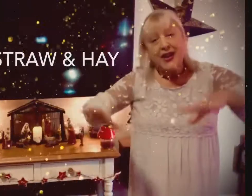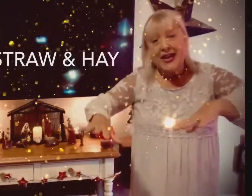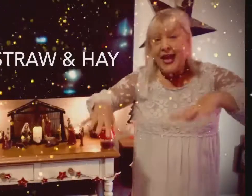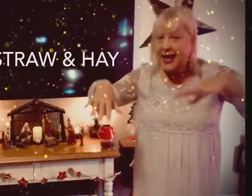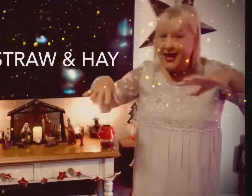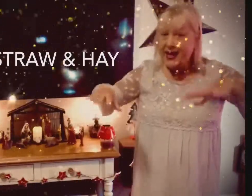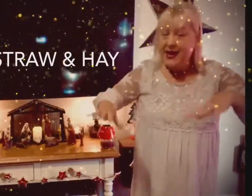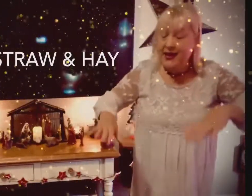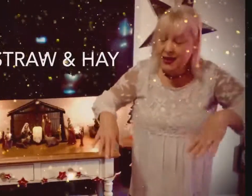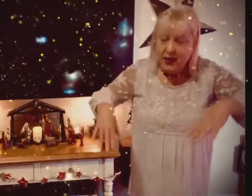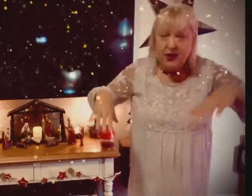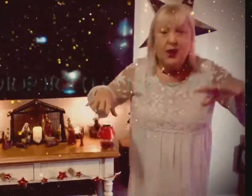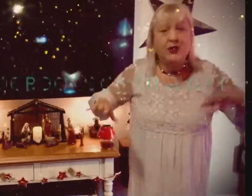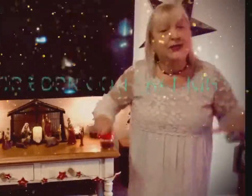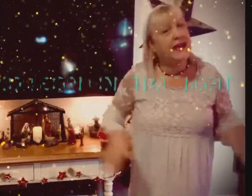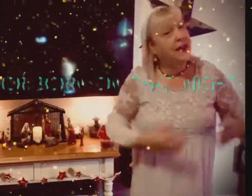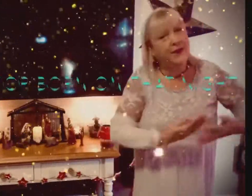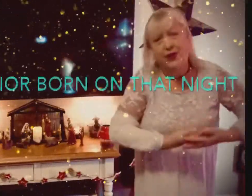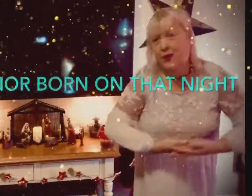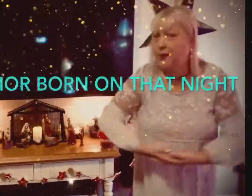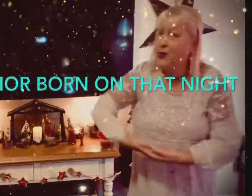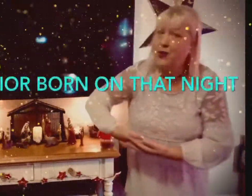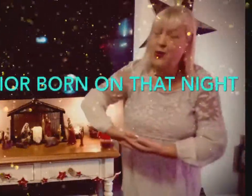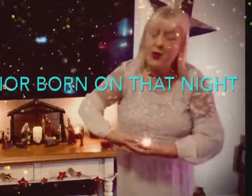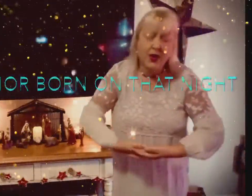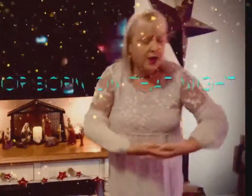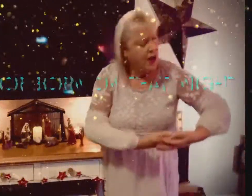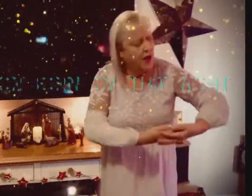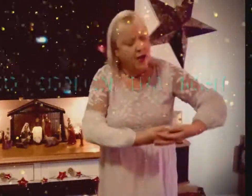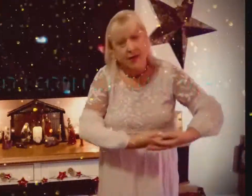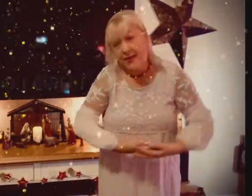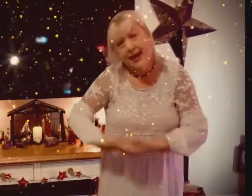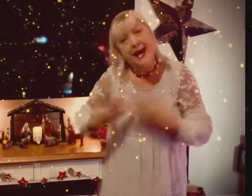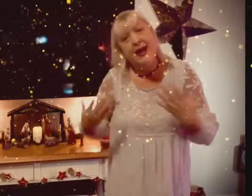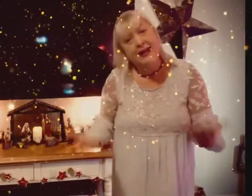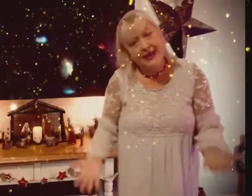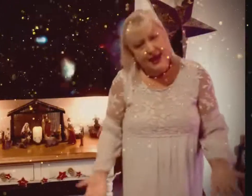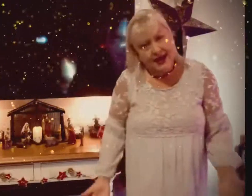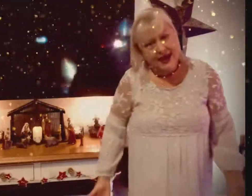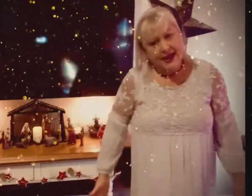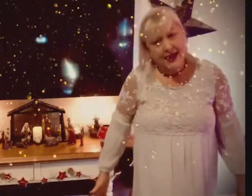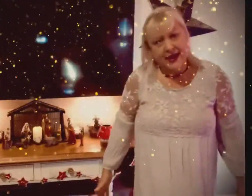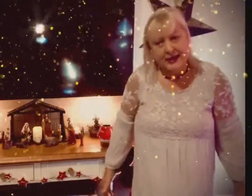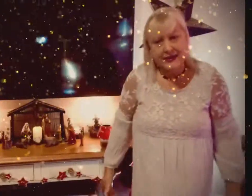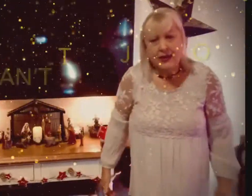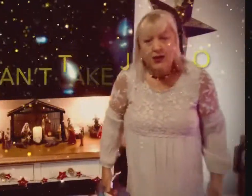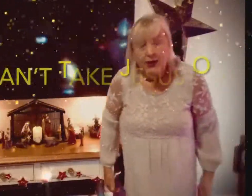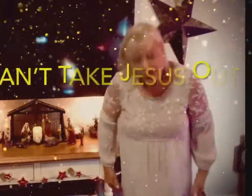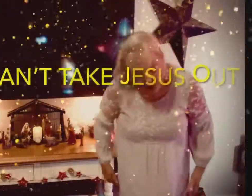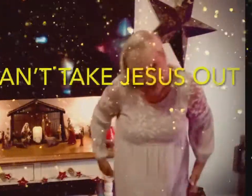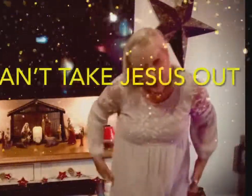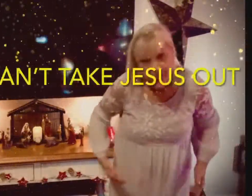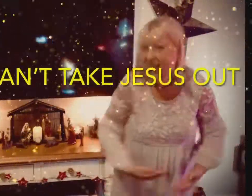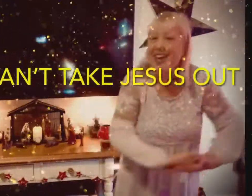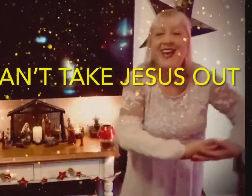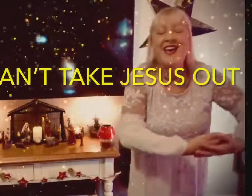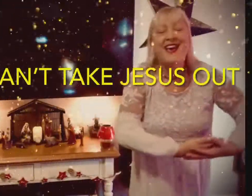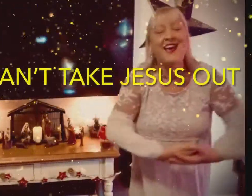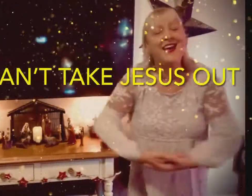hay, no Savior born on that night. You can't